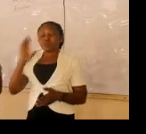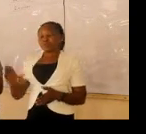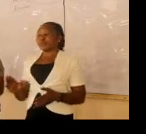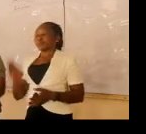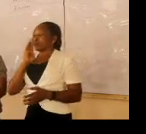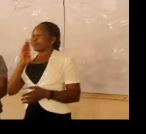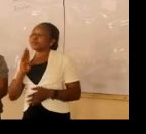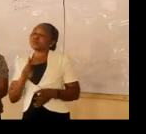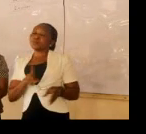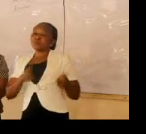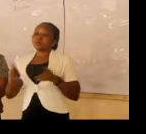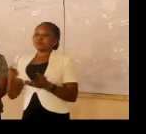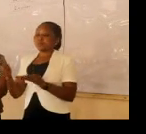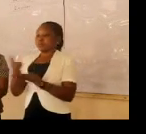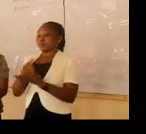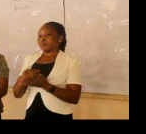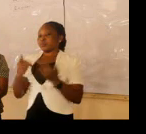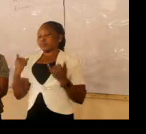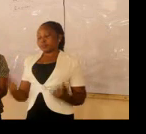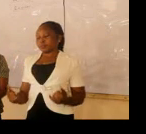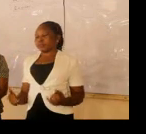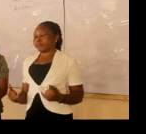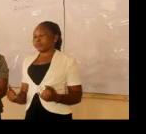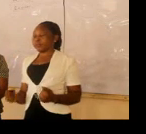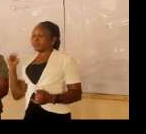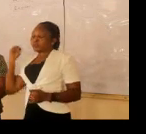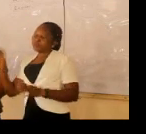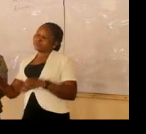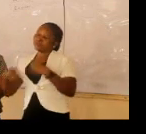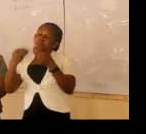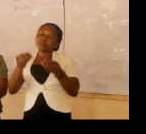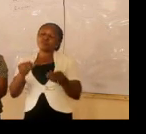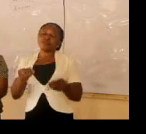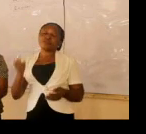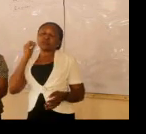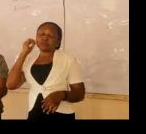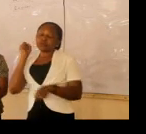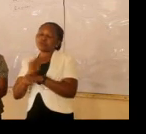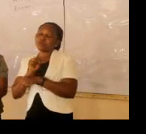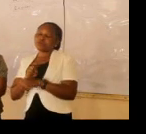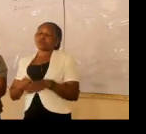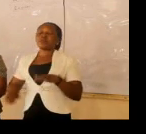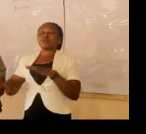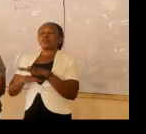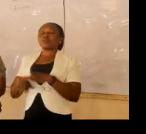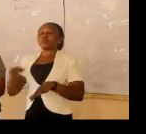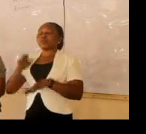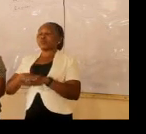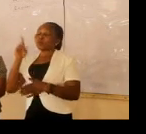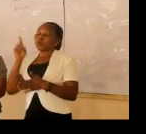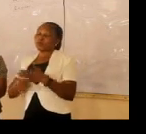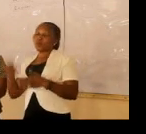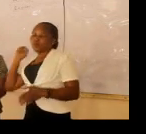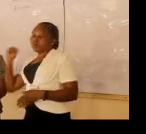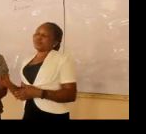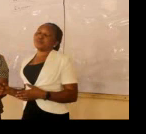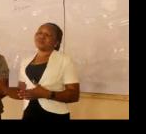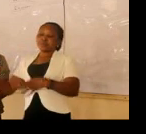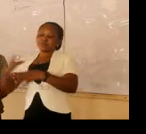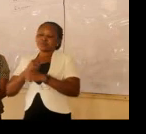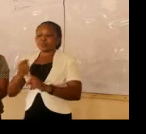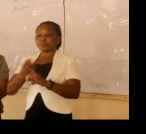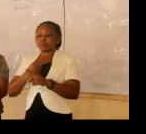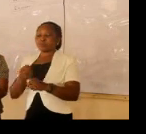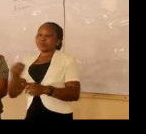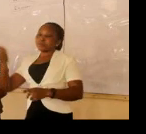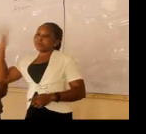you have read enough. So I gave you an assignment based on what I got from the past WAEC